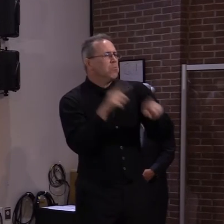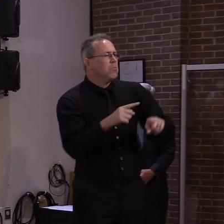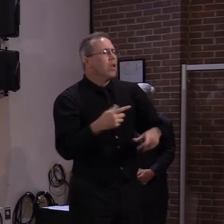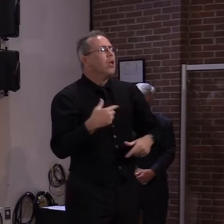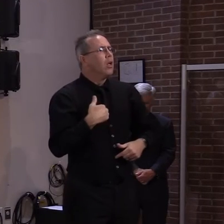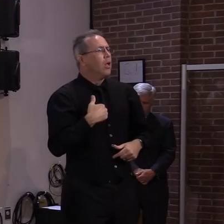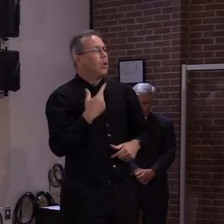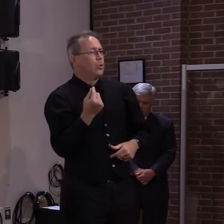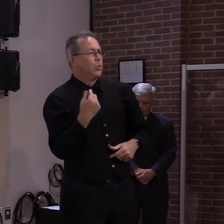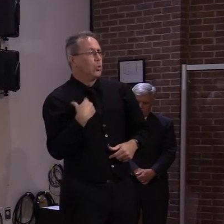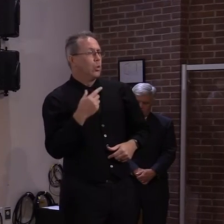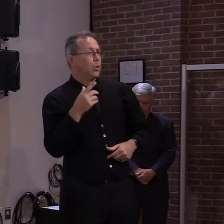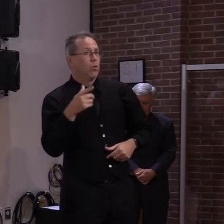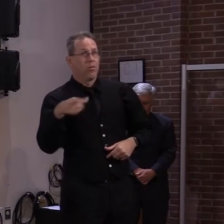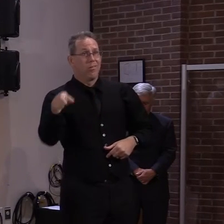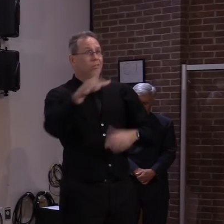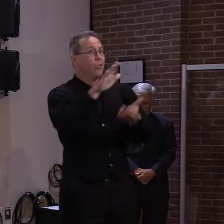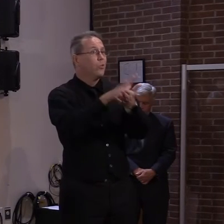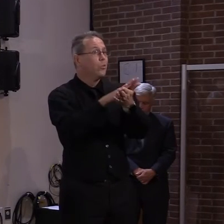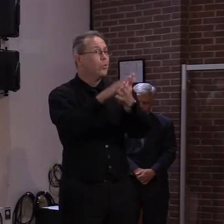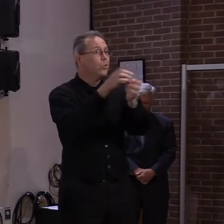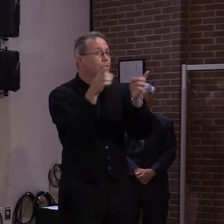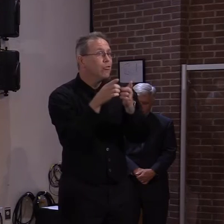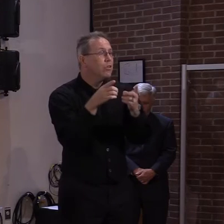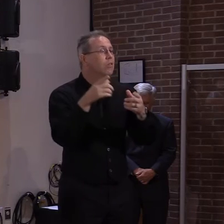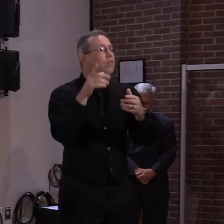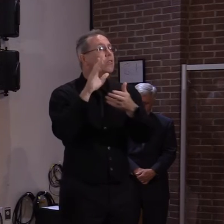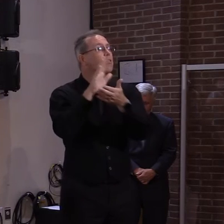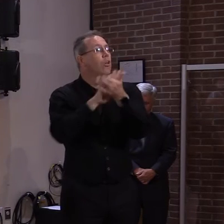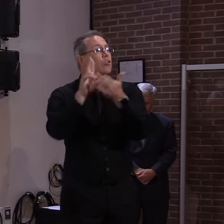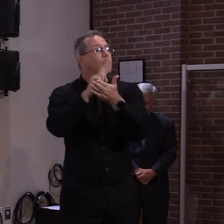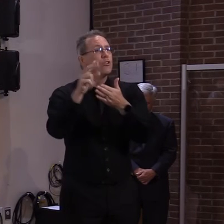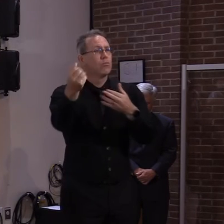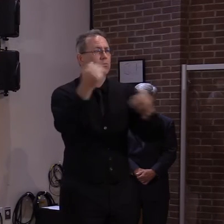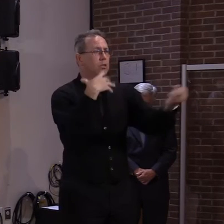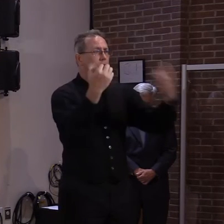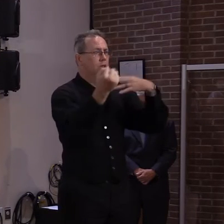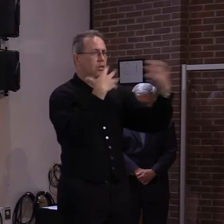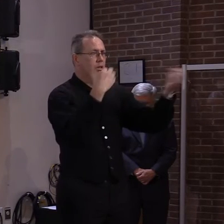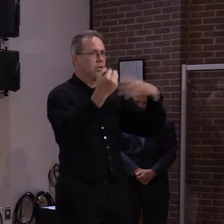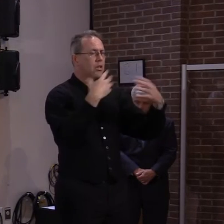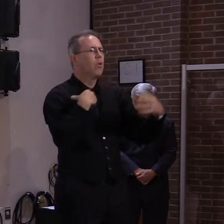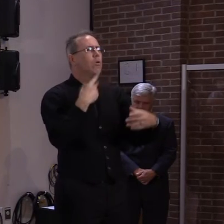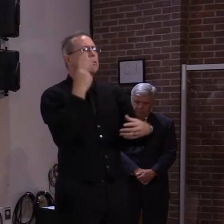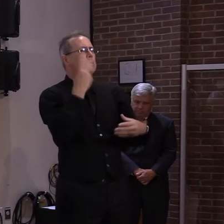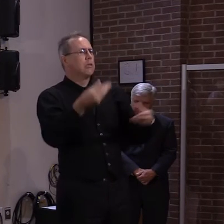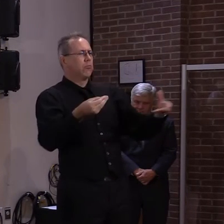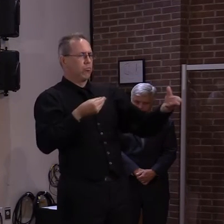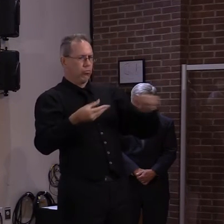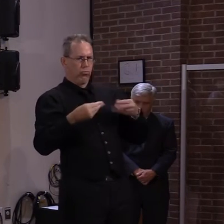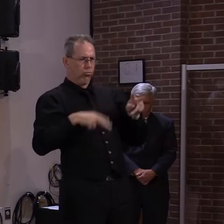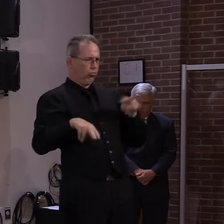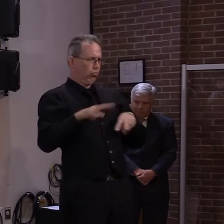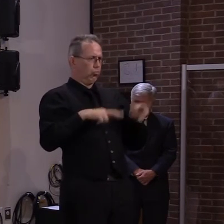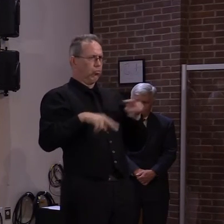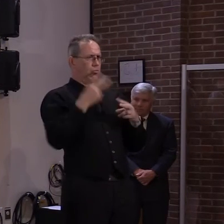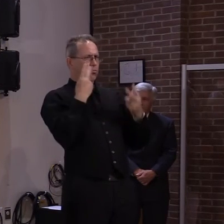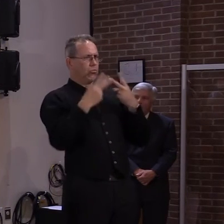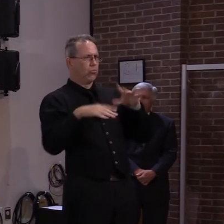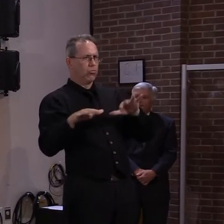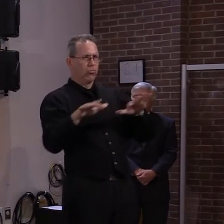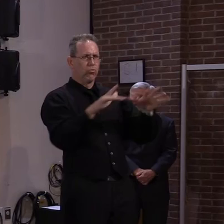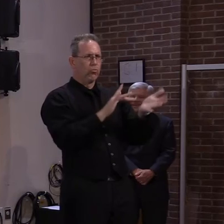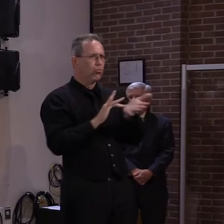of what the trends are in our communities and in our schools. How quickly do you expect those surveillance testings to get started?